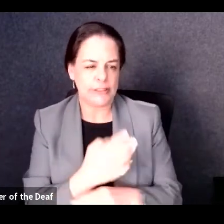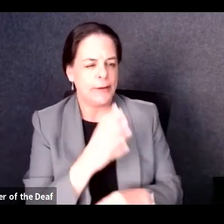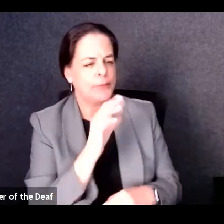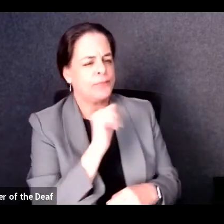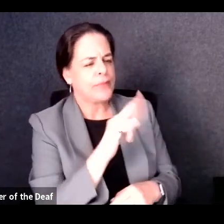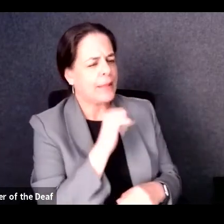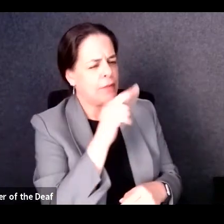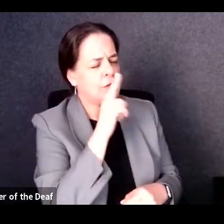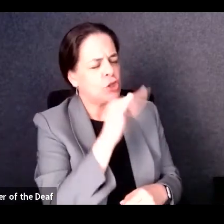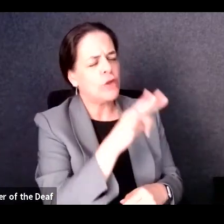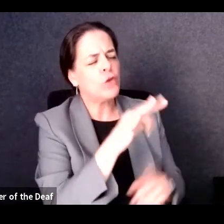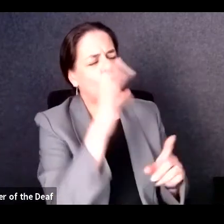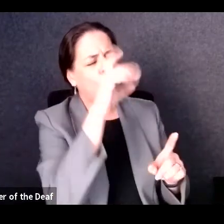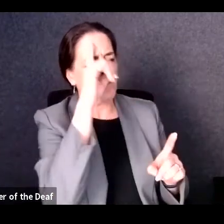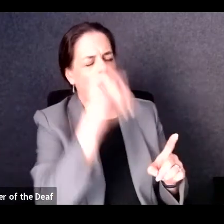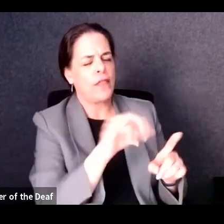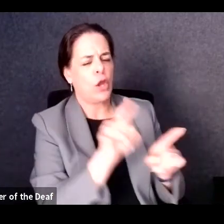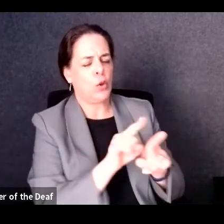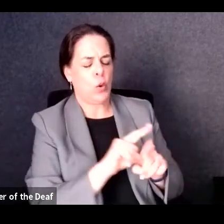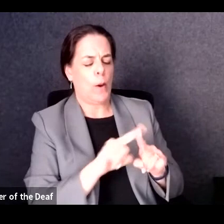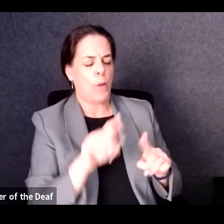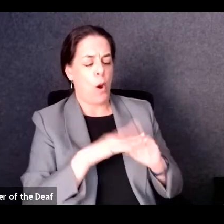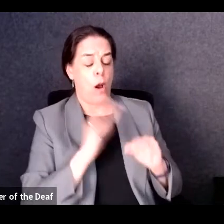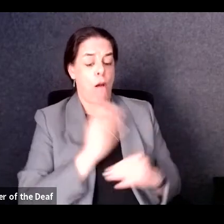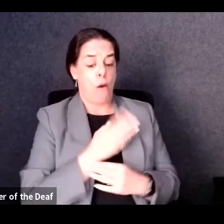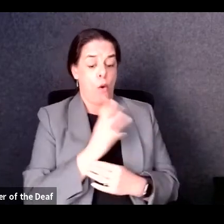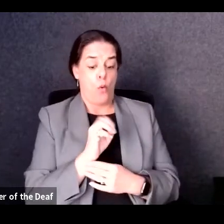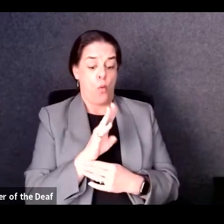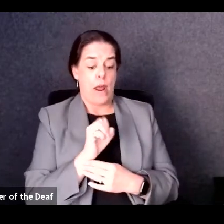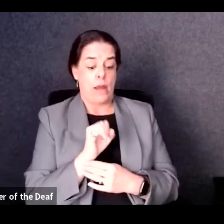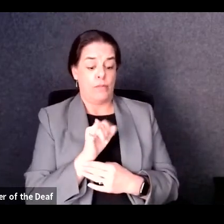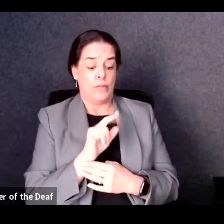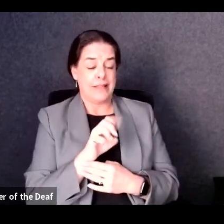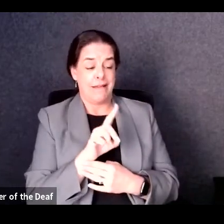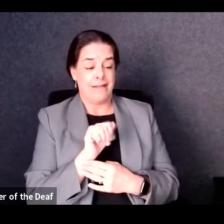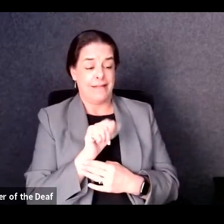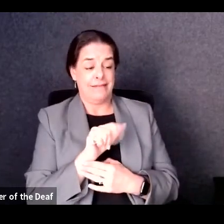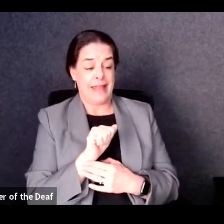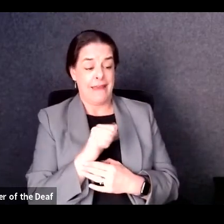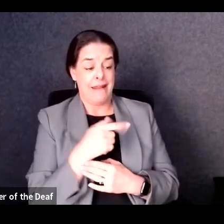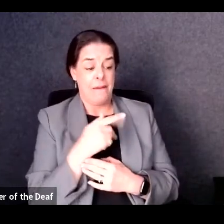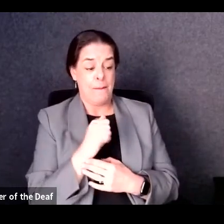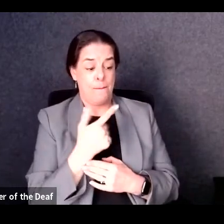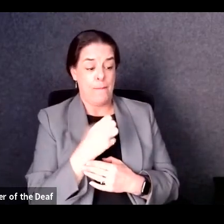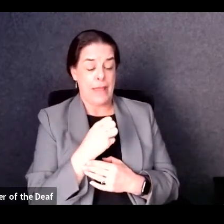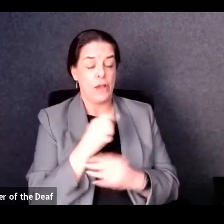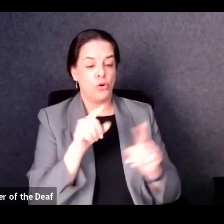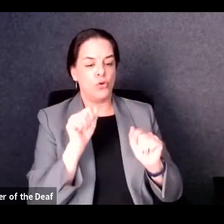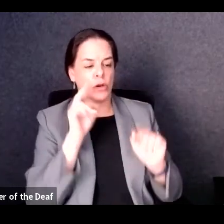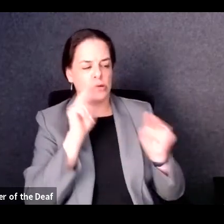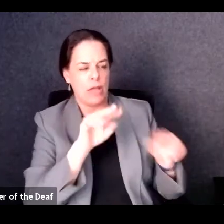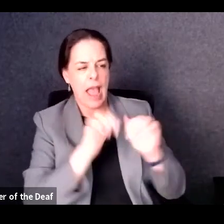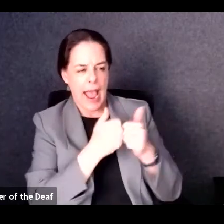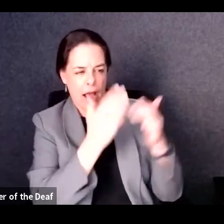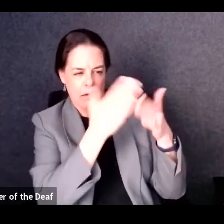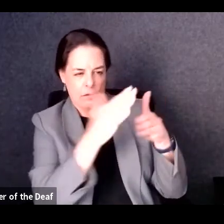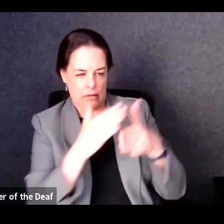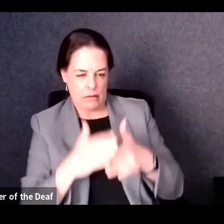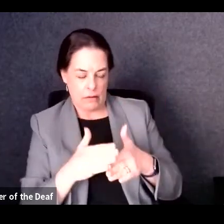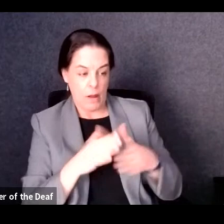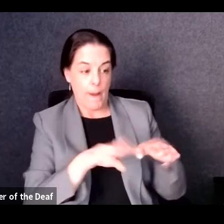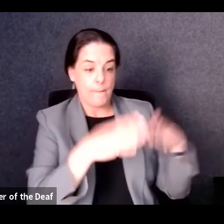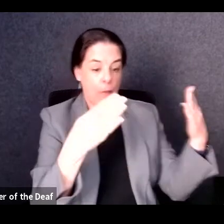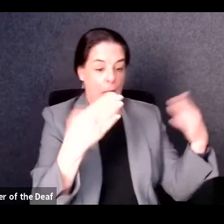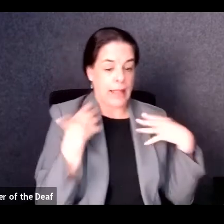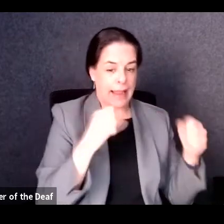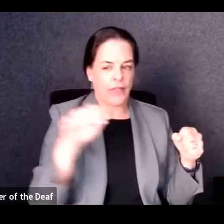what you're looking for too, but on our website, on the data page, you can also see how it's broken down between public health and